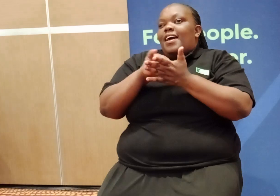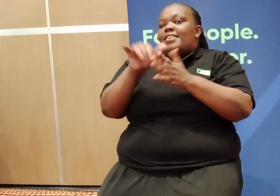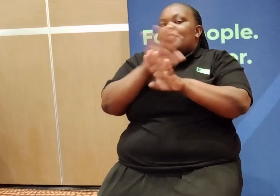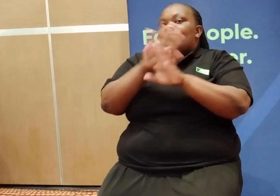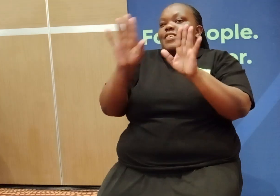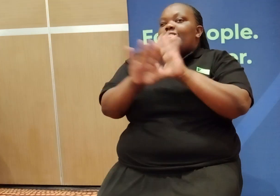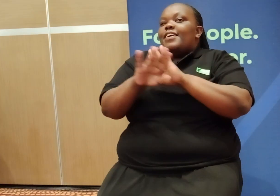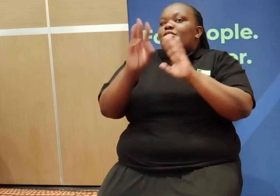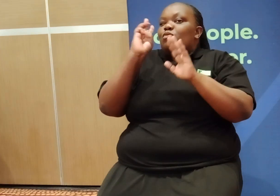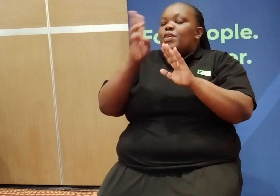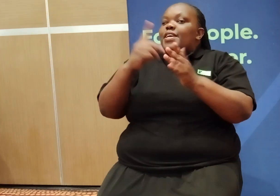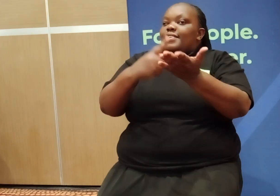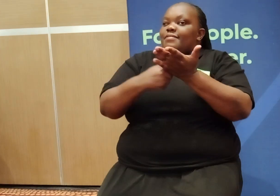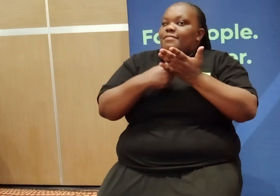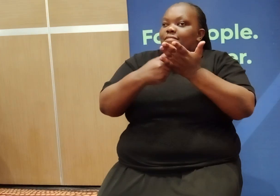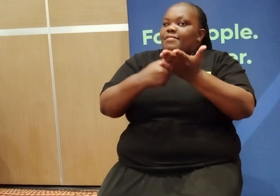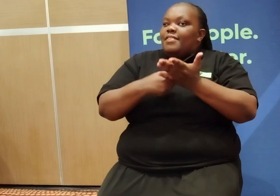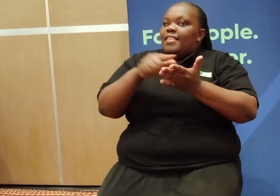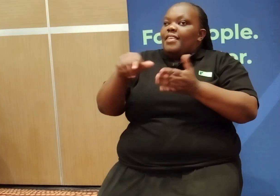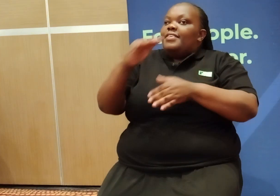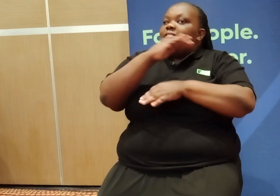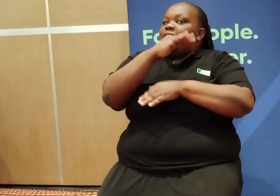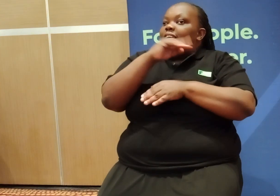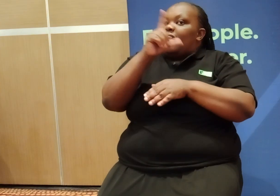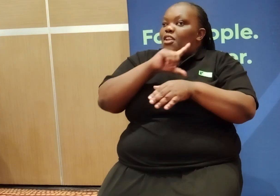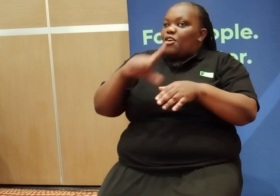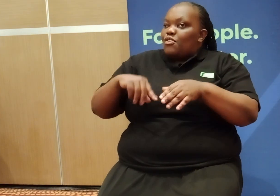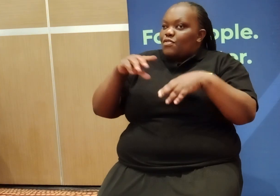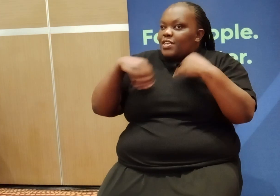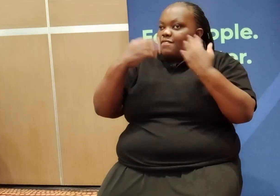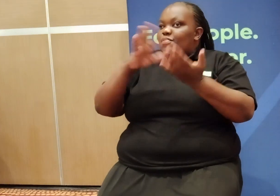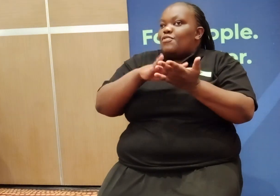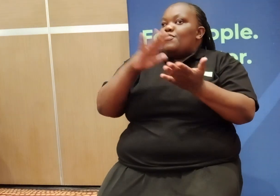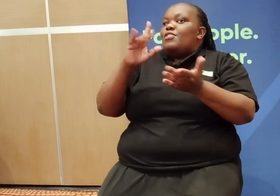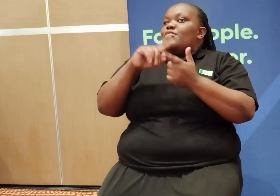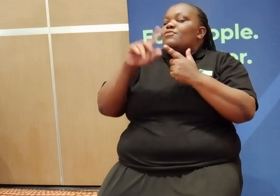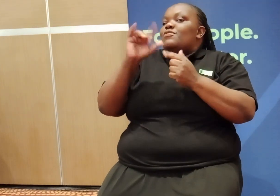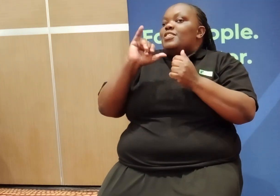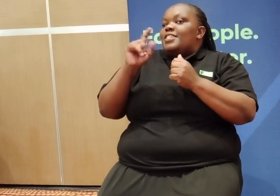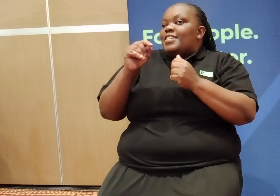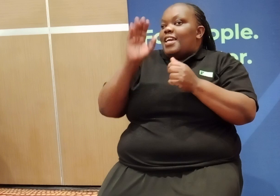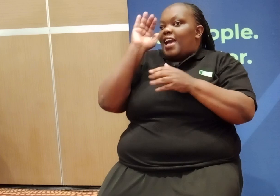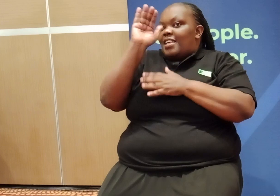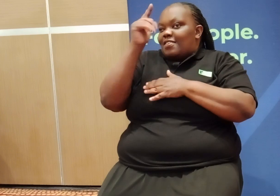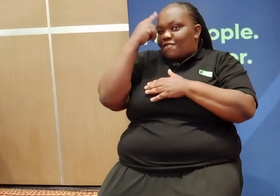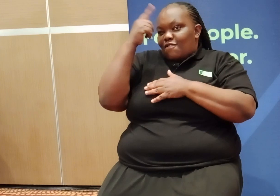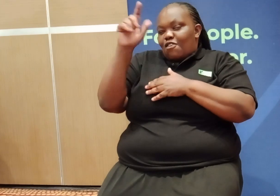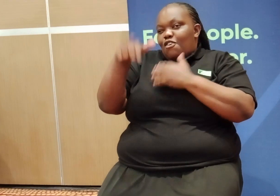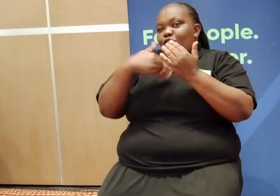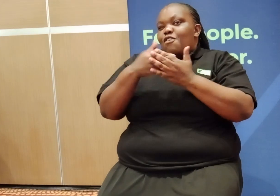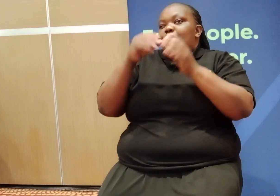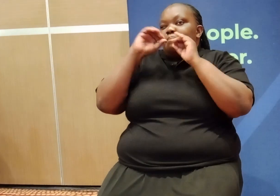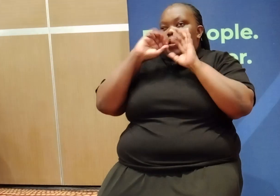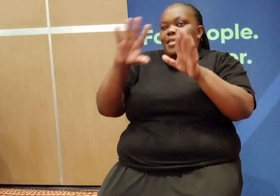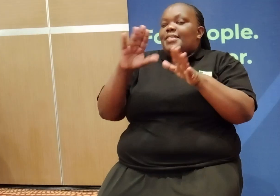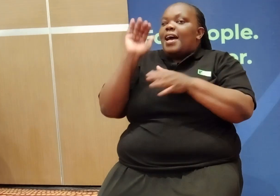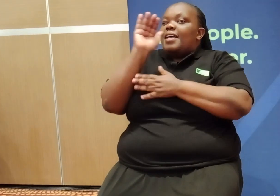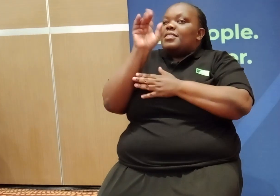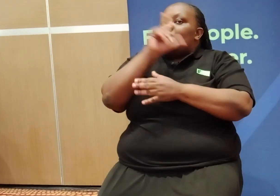that we shall discuss this evening, Father, will give you glory to it. And we ask you, Father, for all the blessings, and we ask you, Lord, that you continue